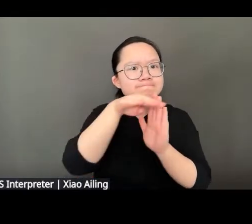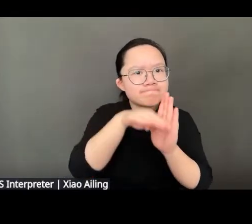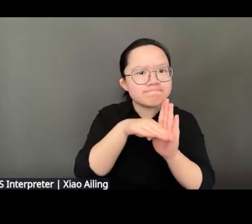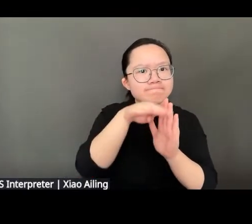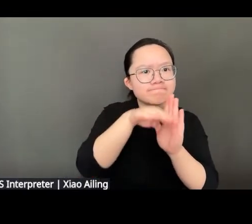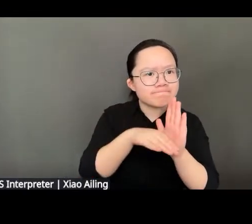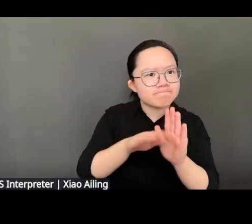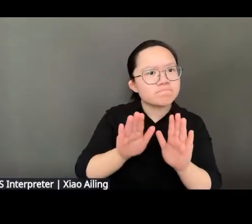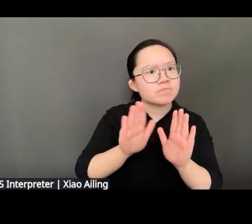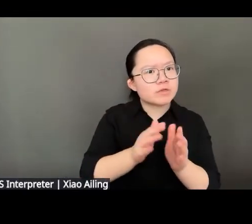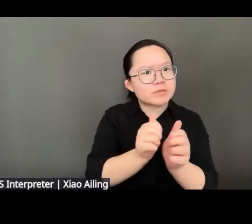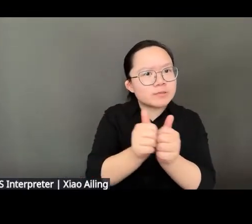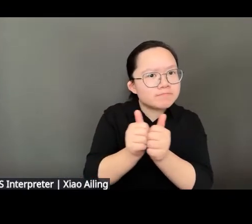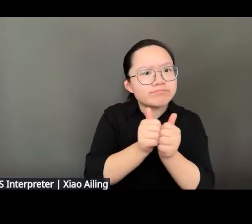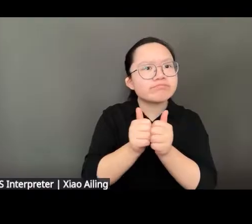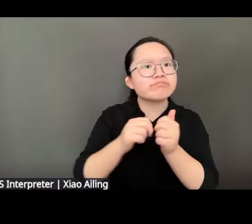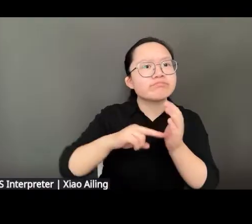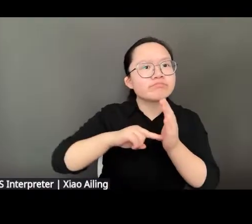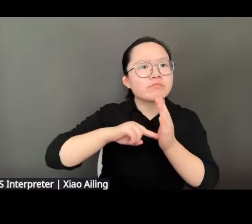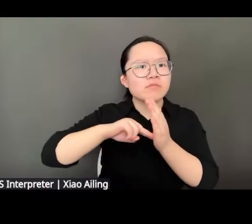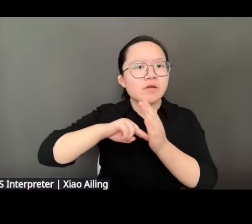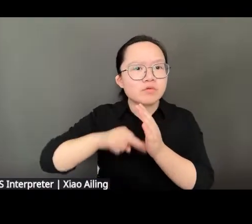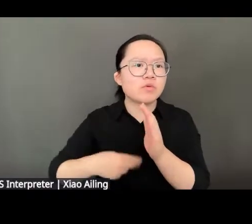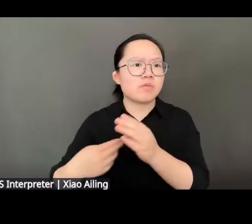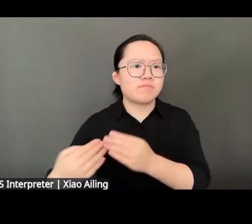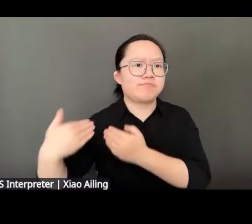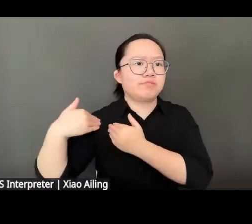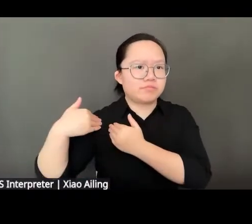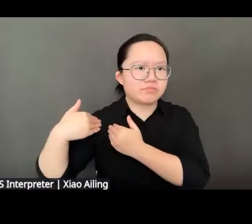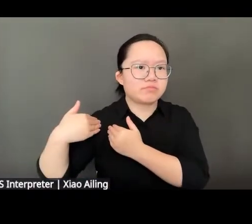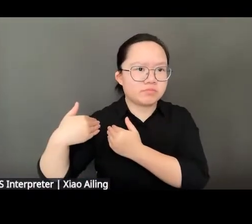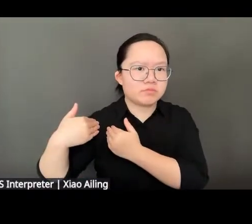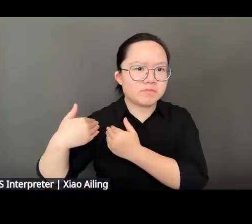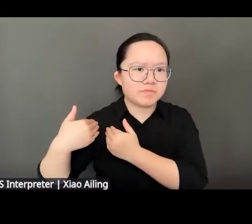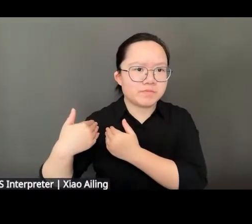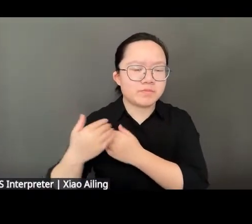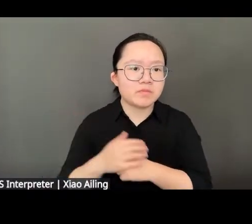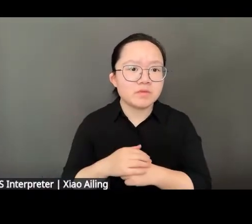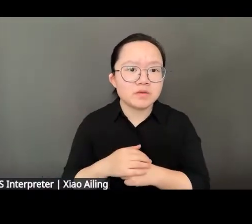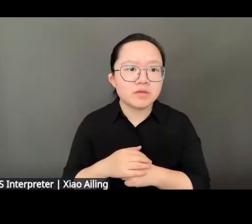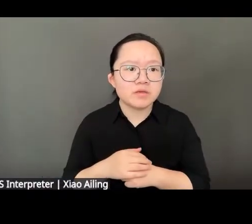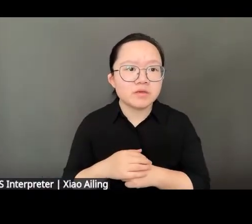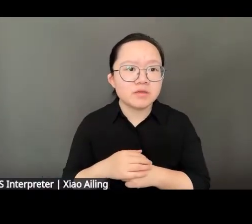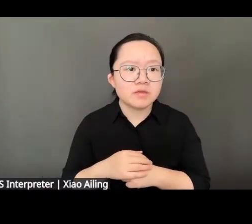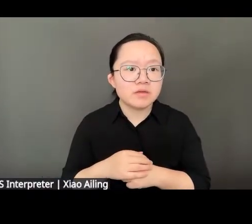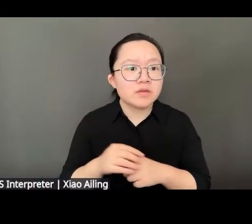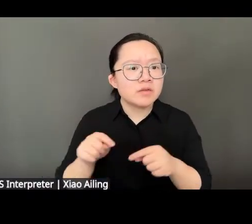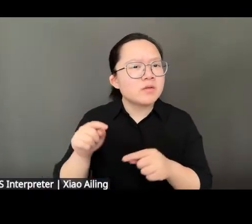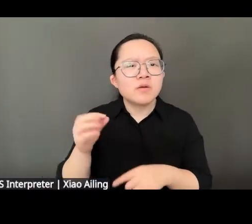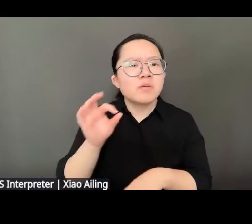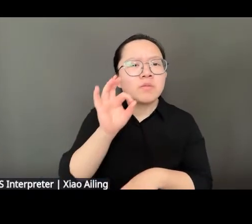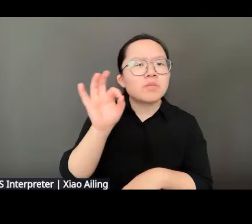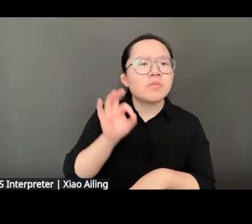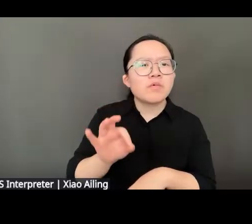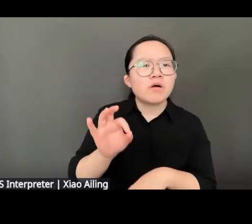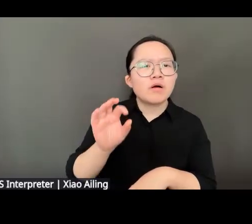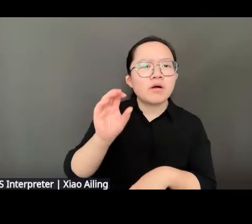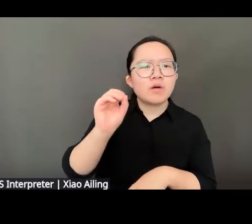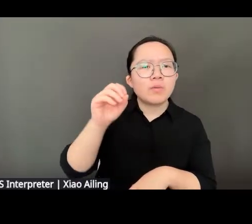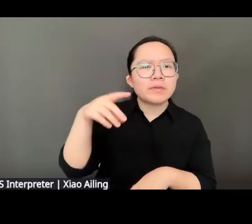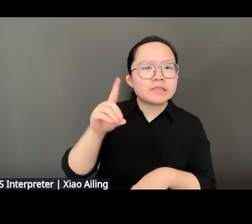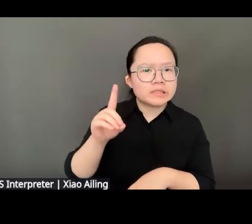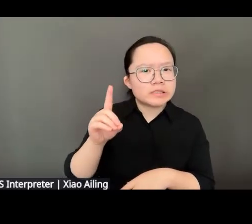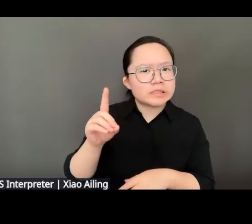reason for this is that OPDs could not meet the financial terms of the donor contract,